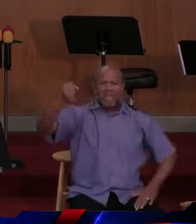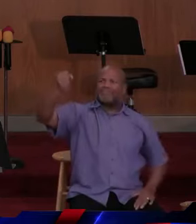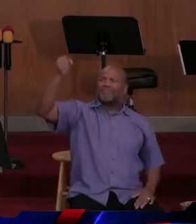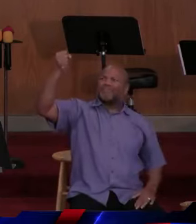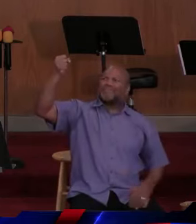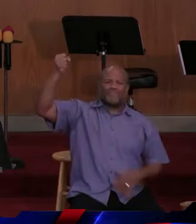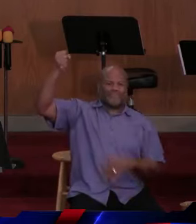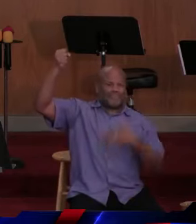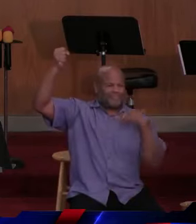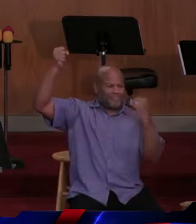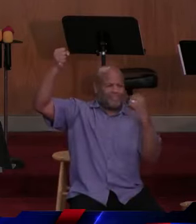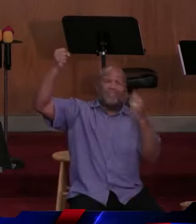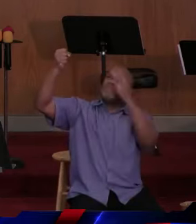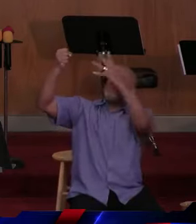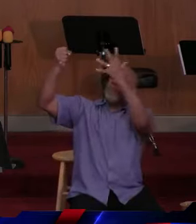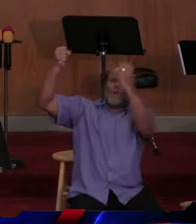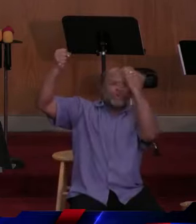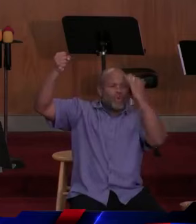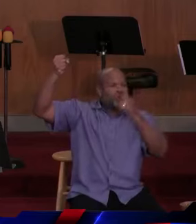know who he is.